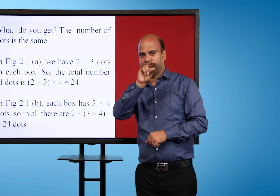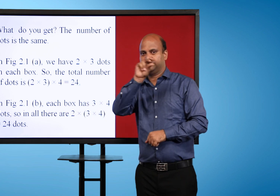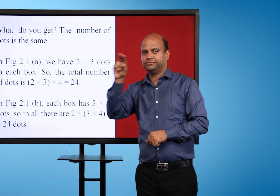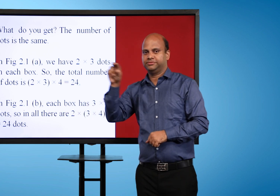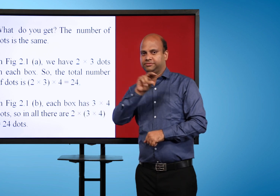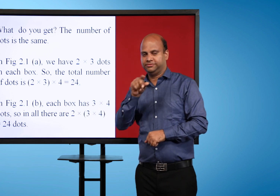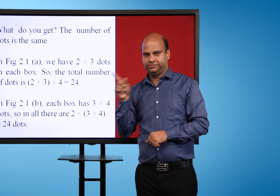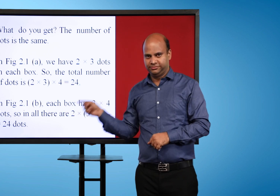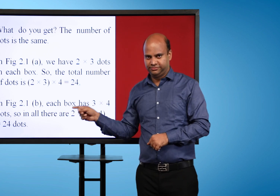24 dots.